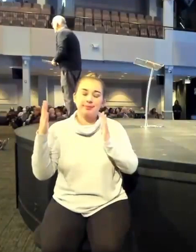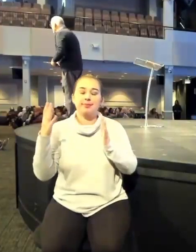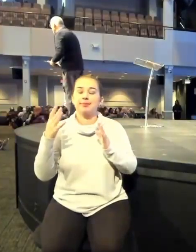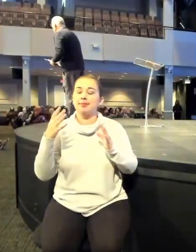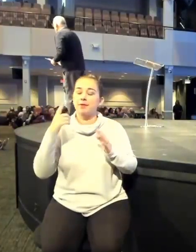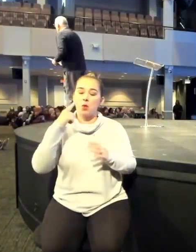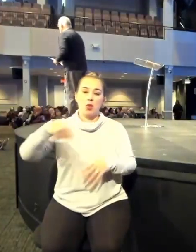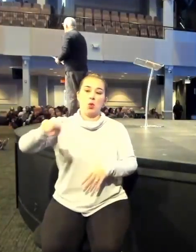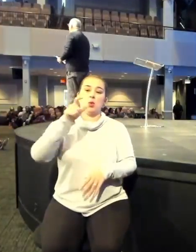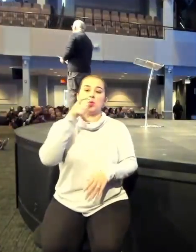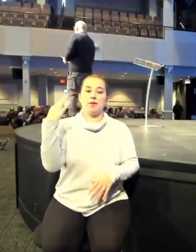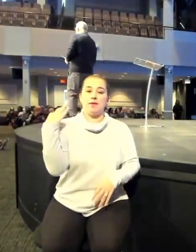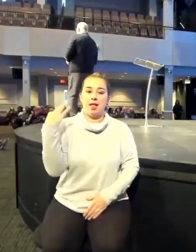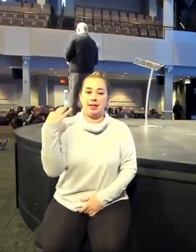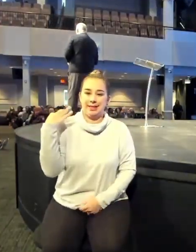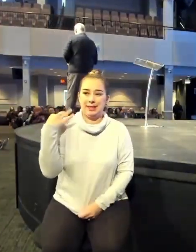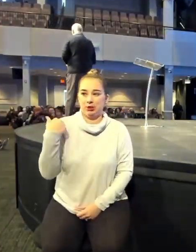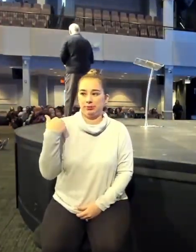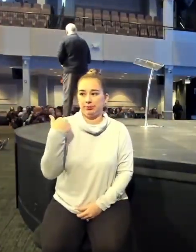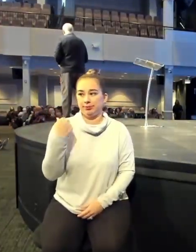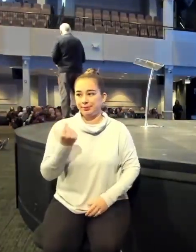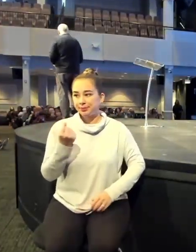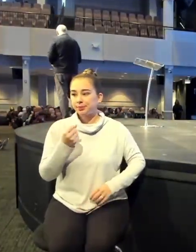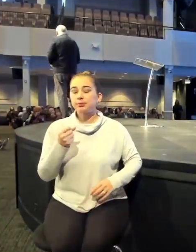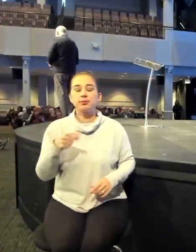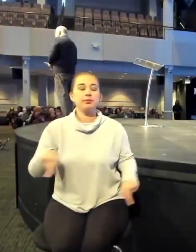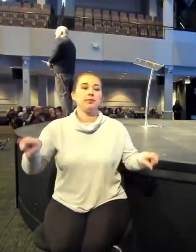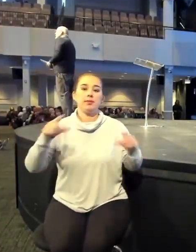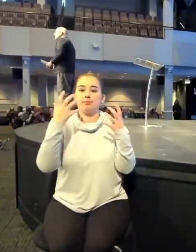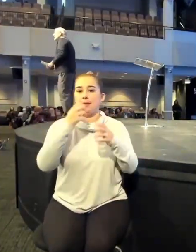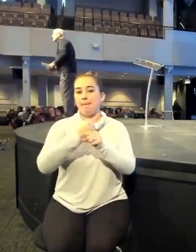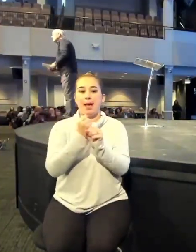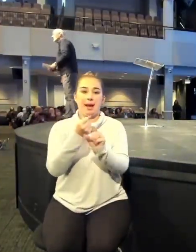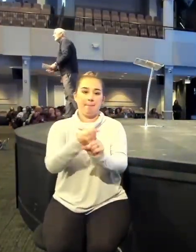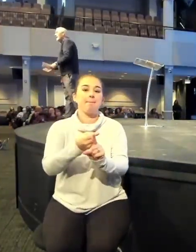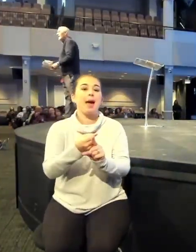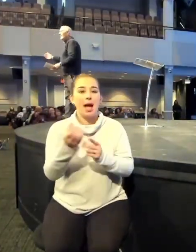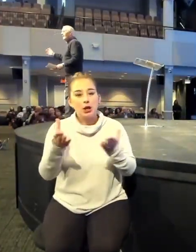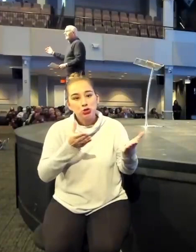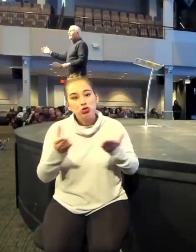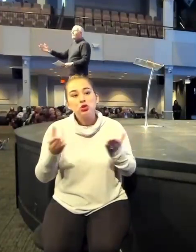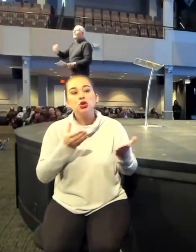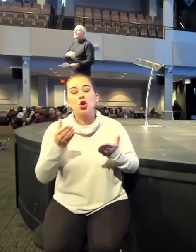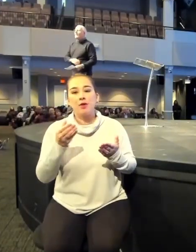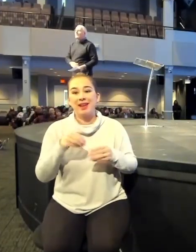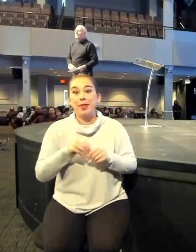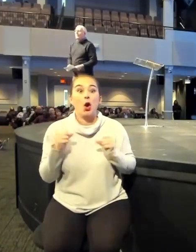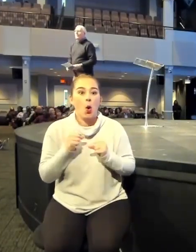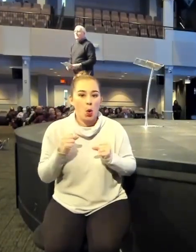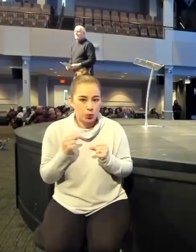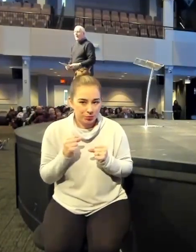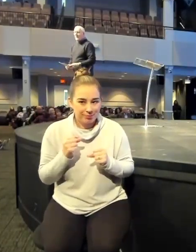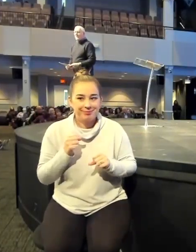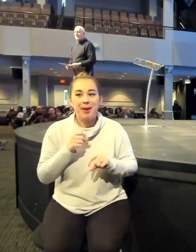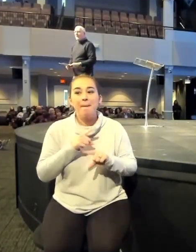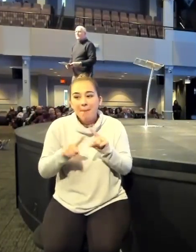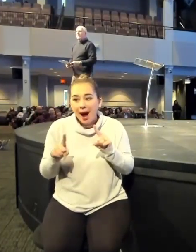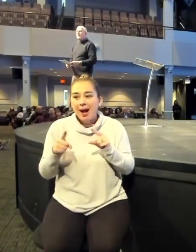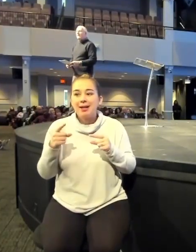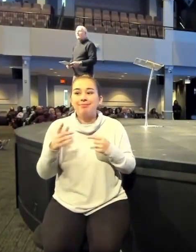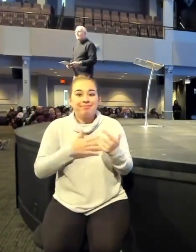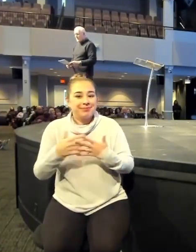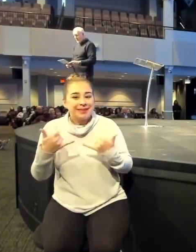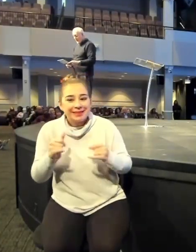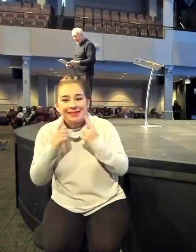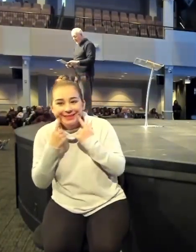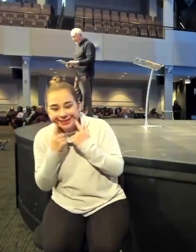of applause that volunteered. You made the difference out there and serving out in that cold weather, but you were with a smile on your face,